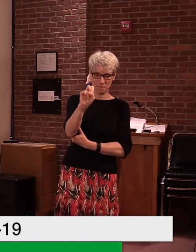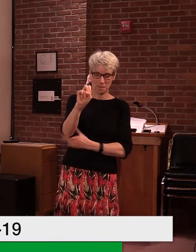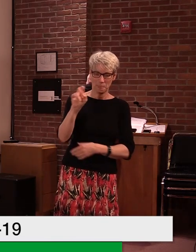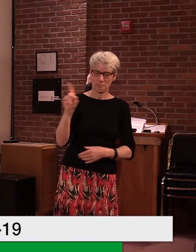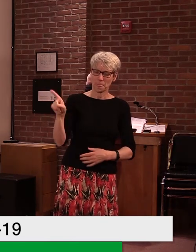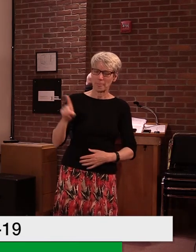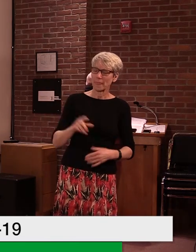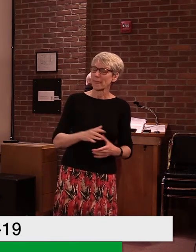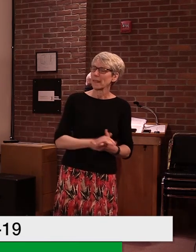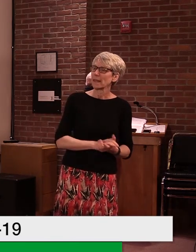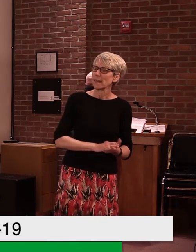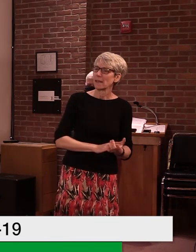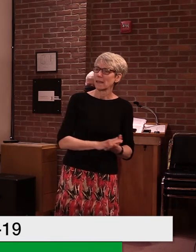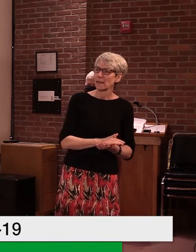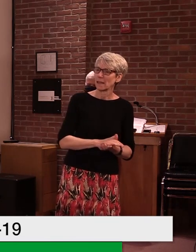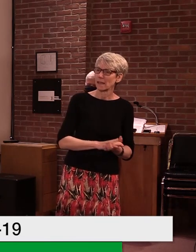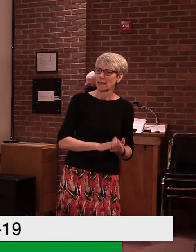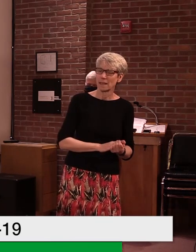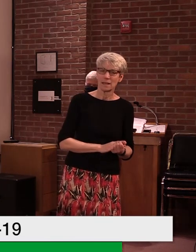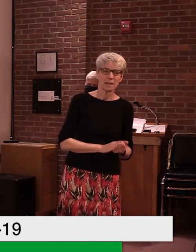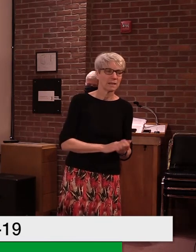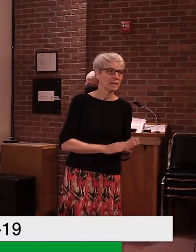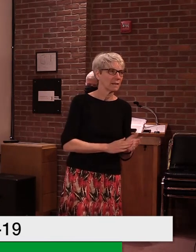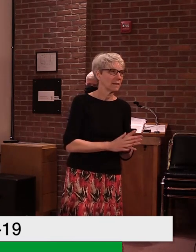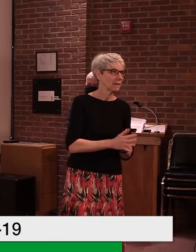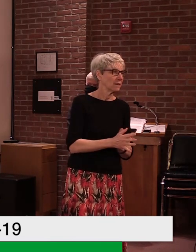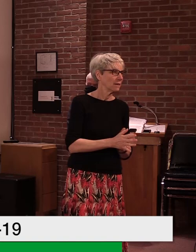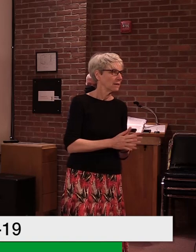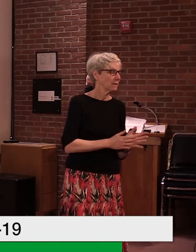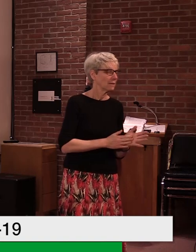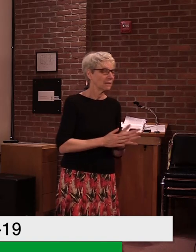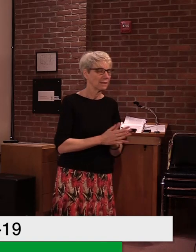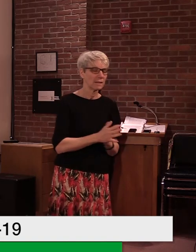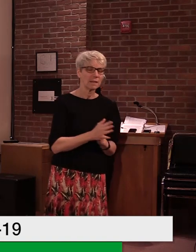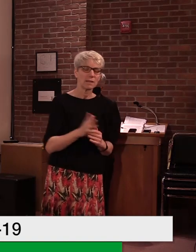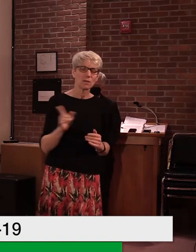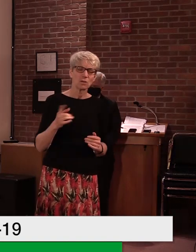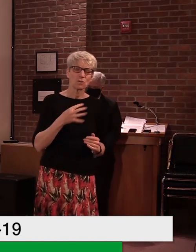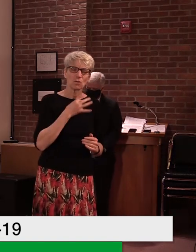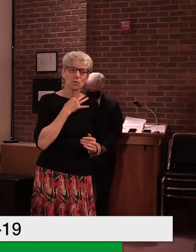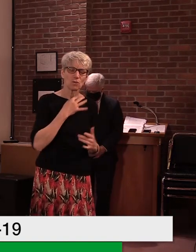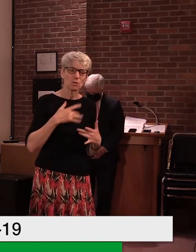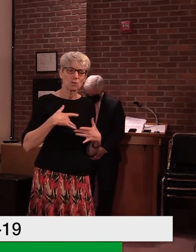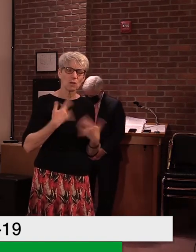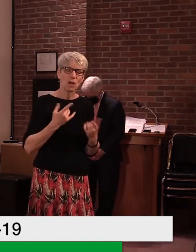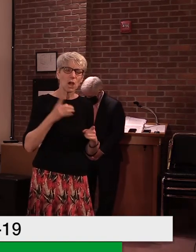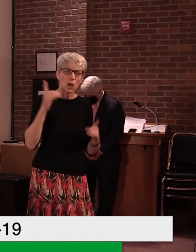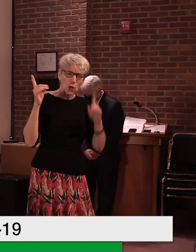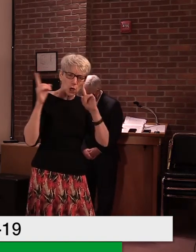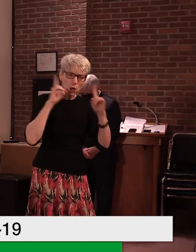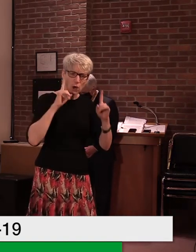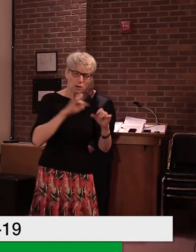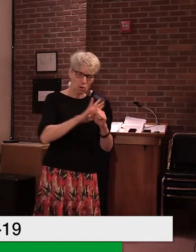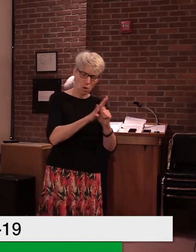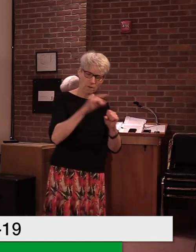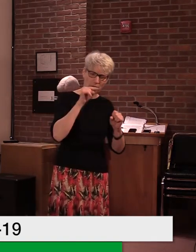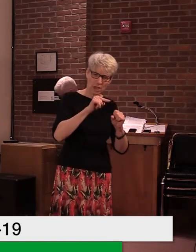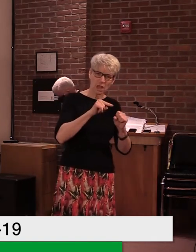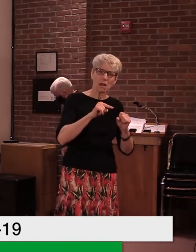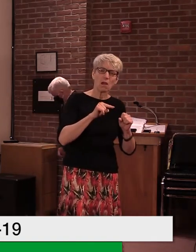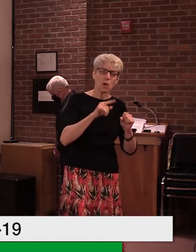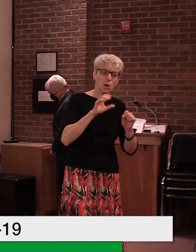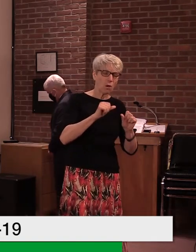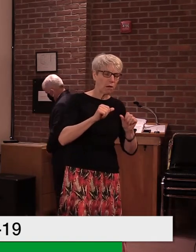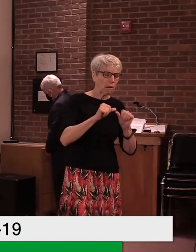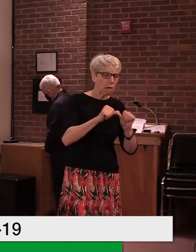what's the latest on fomites? We were told that, you know, that the virus could live, you know, a certain time